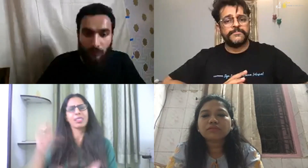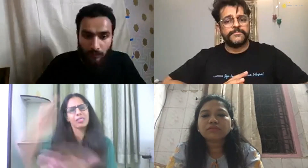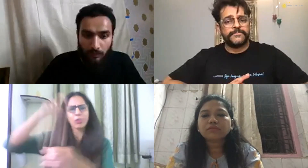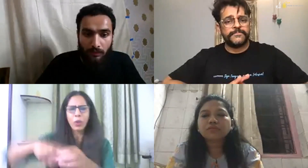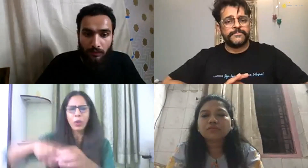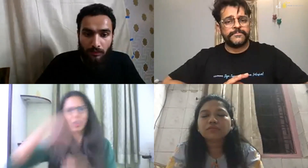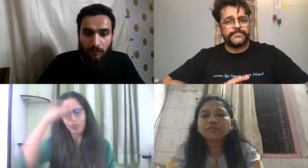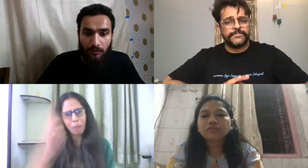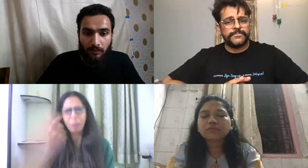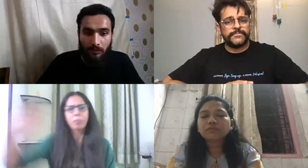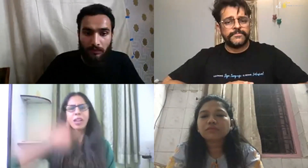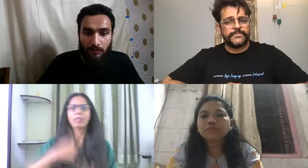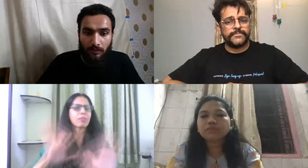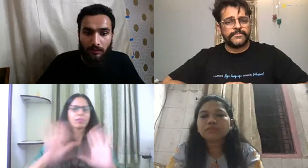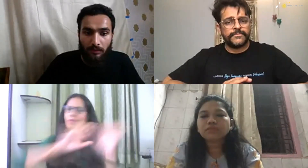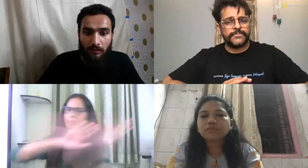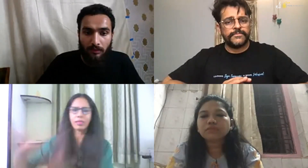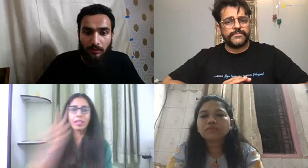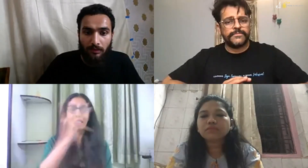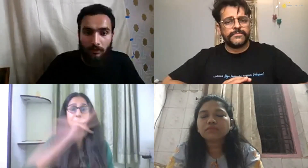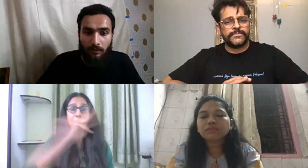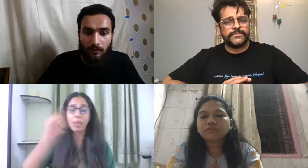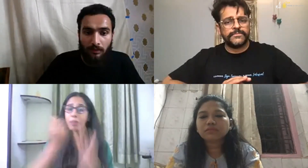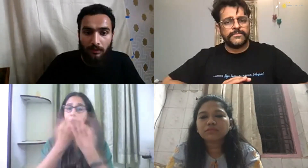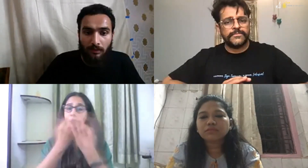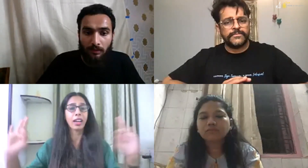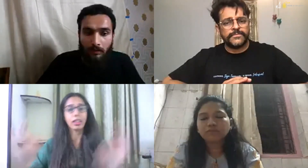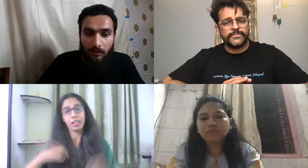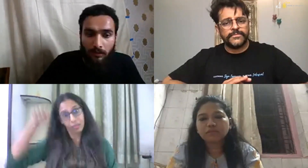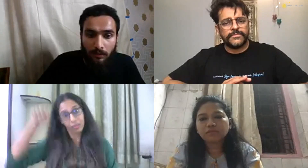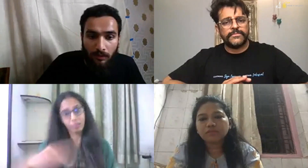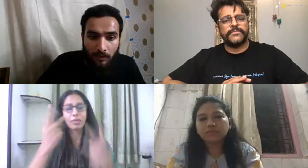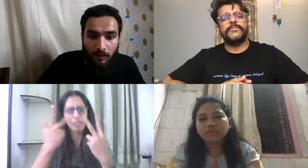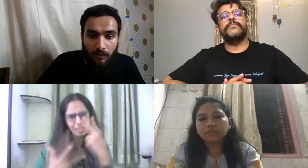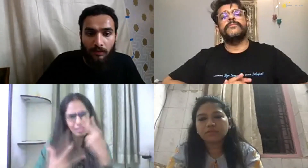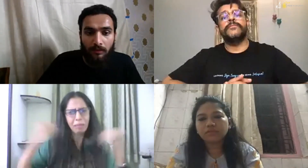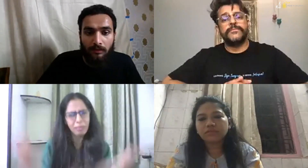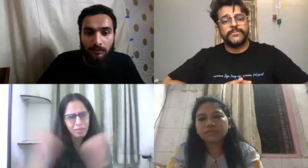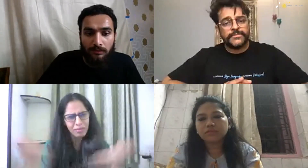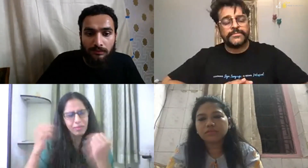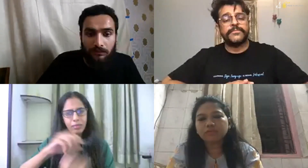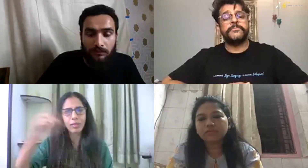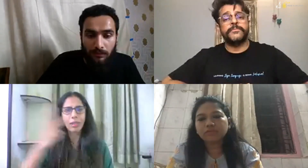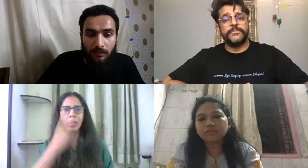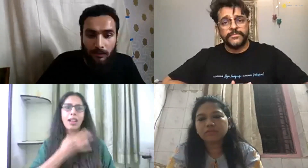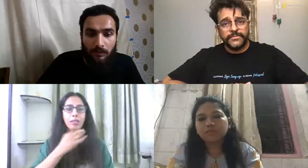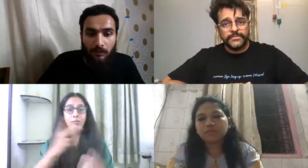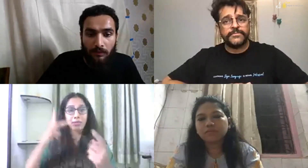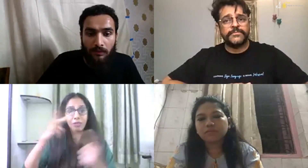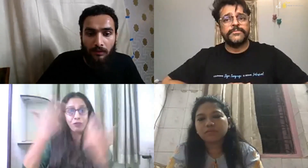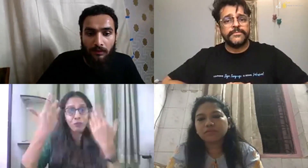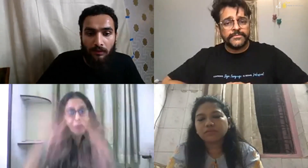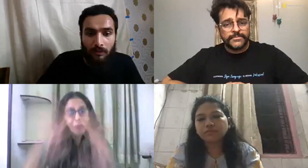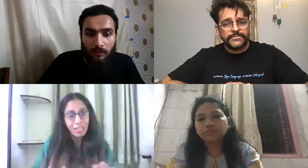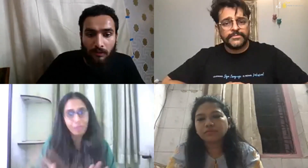did work hard. I was working for free for a very long time. For 3 months, I worked for free in that particular area. Manisha,